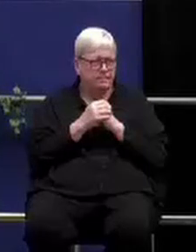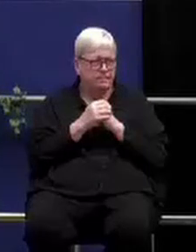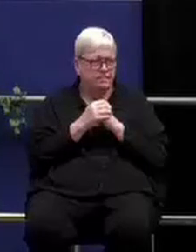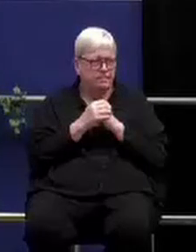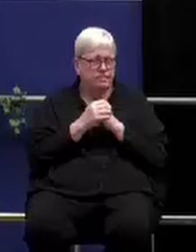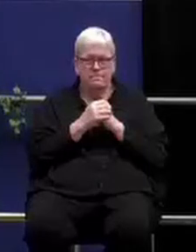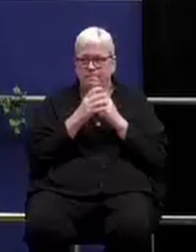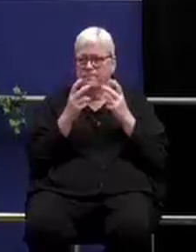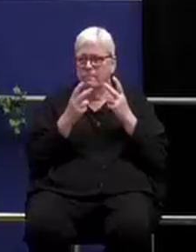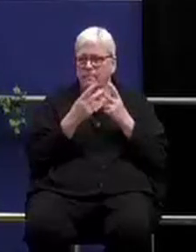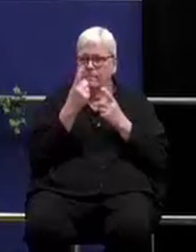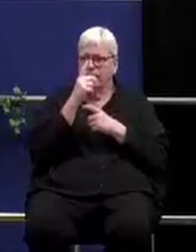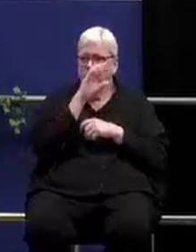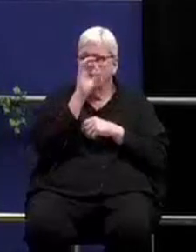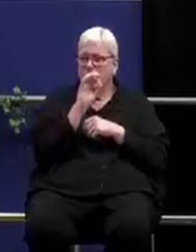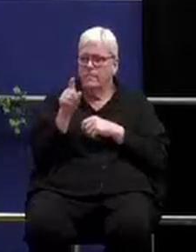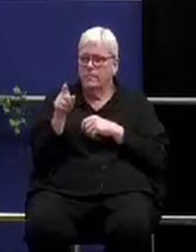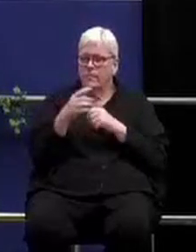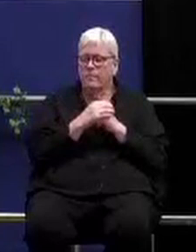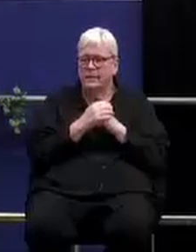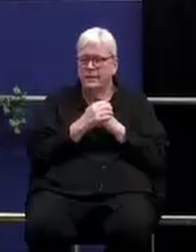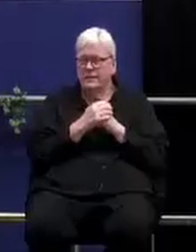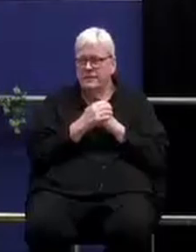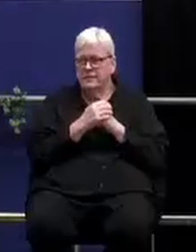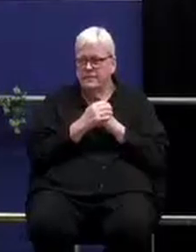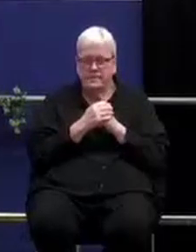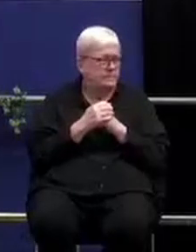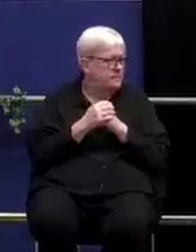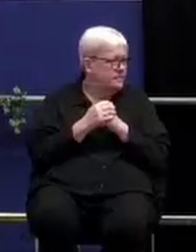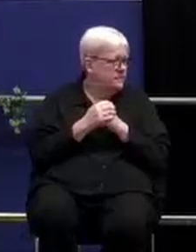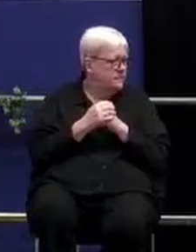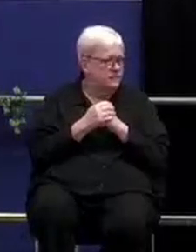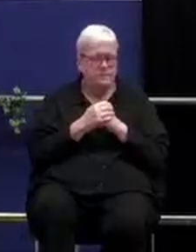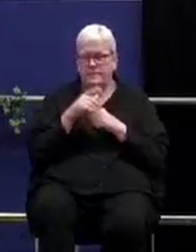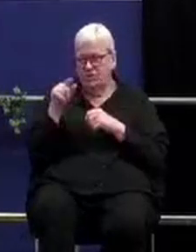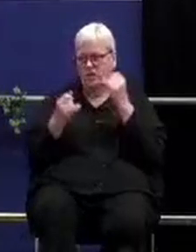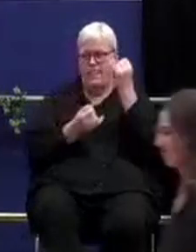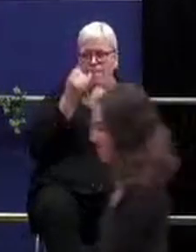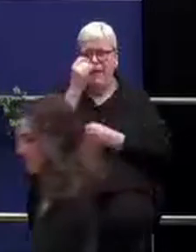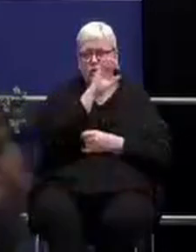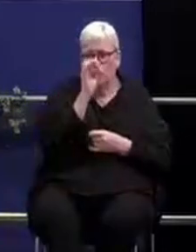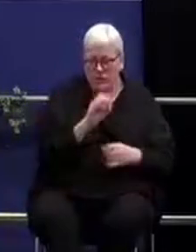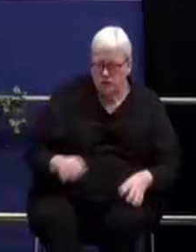We've got another question in the front here. This is probably going to be our last one.